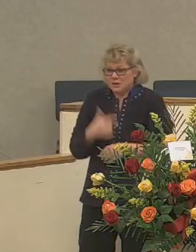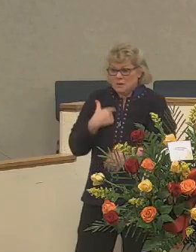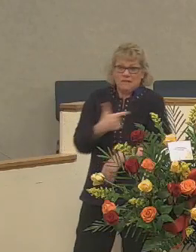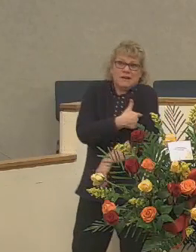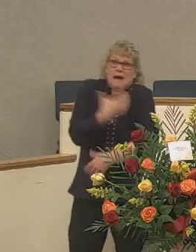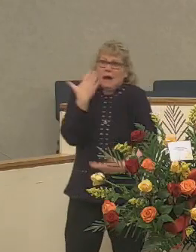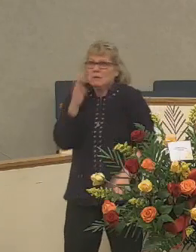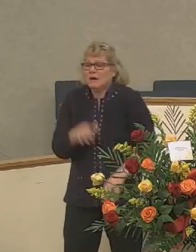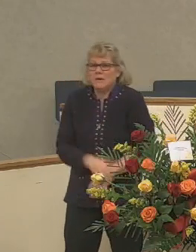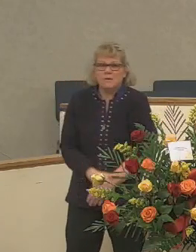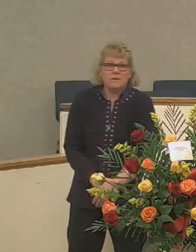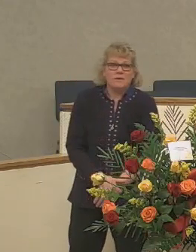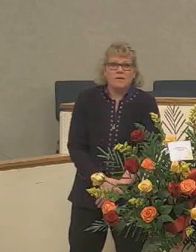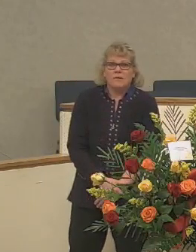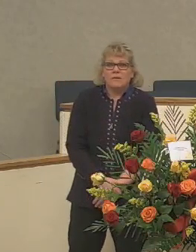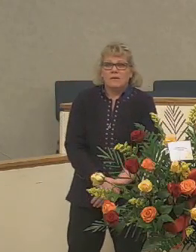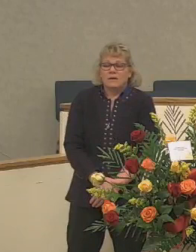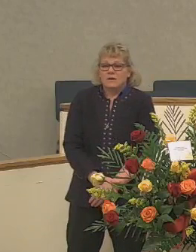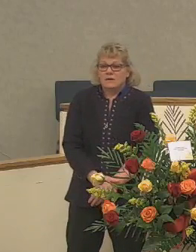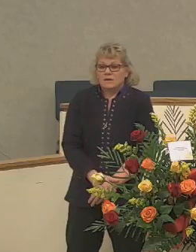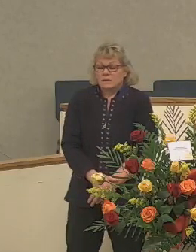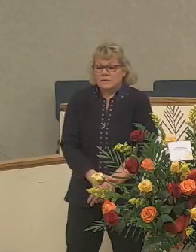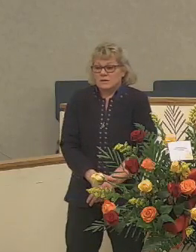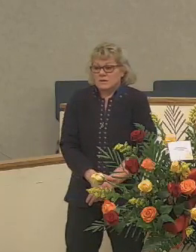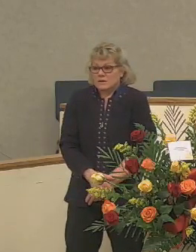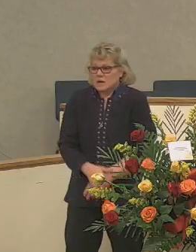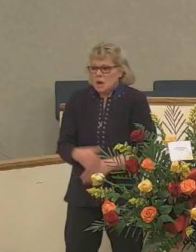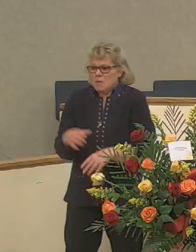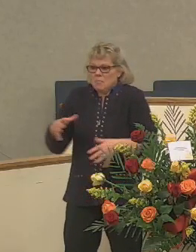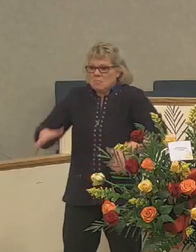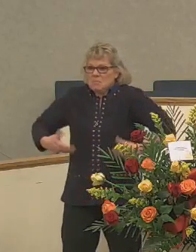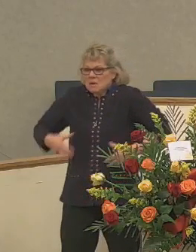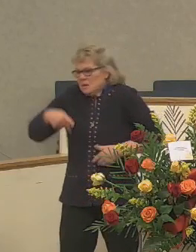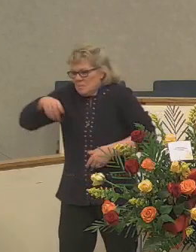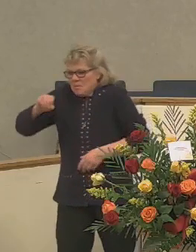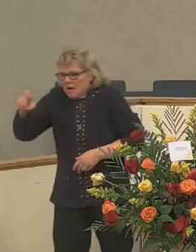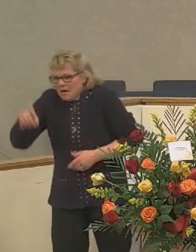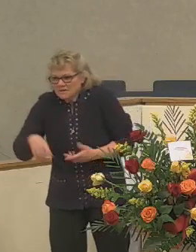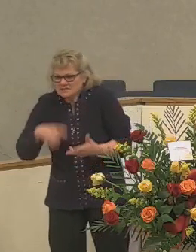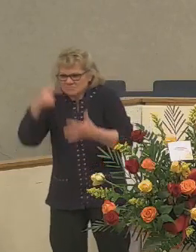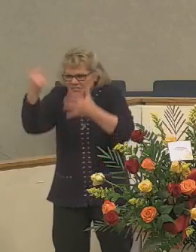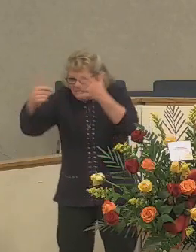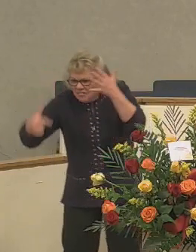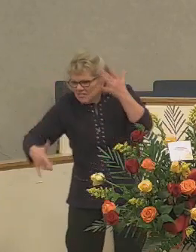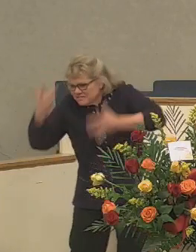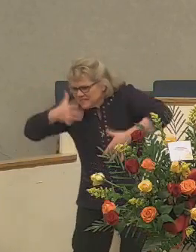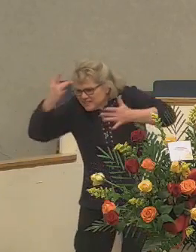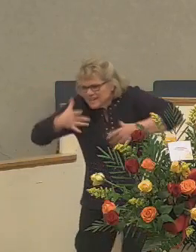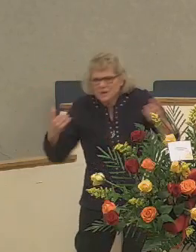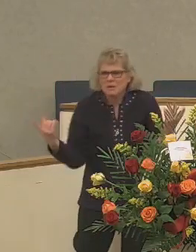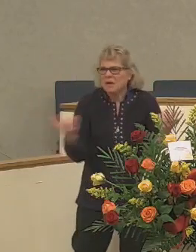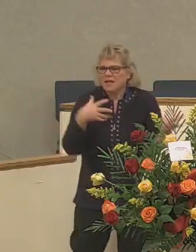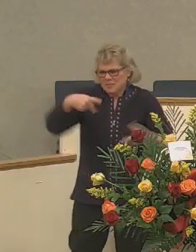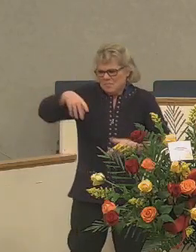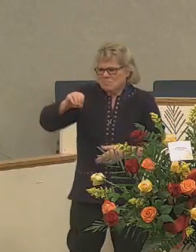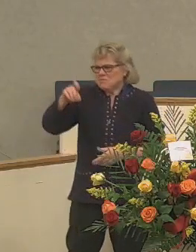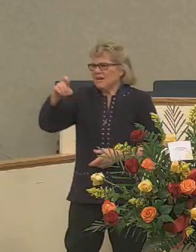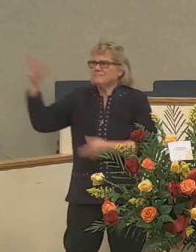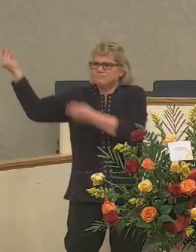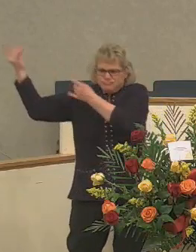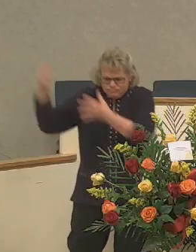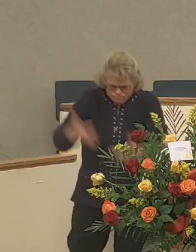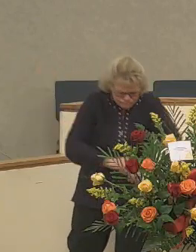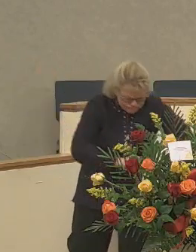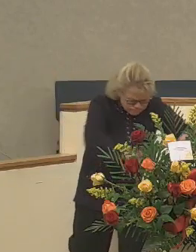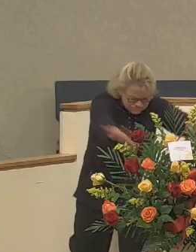shot? What about monkeypox and all the other poxes that are coming down the road?